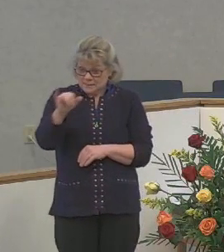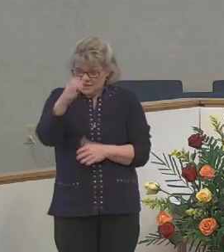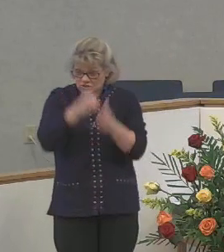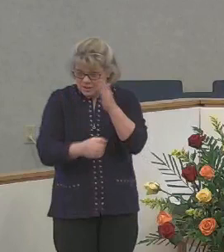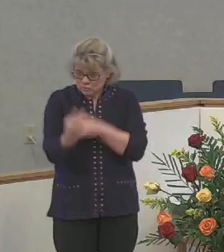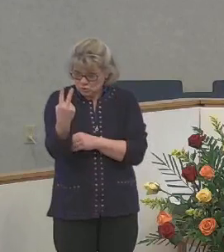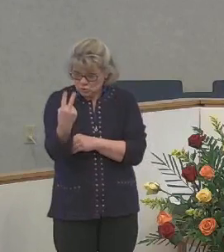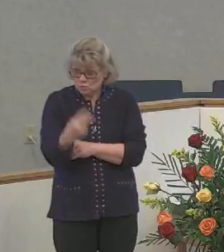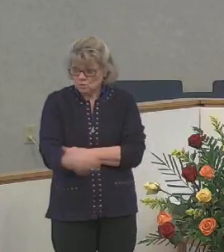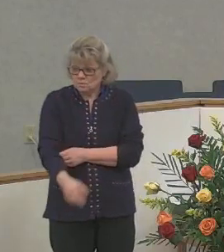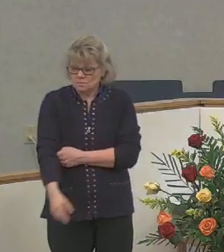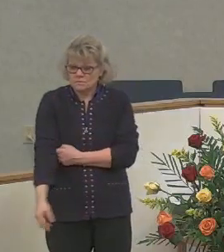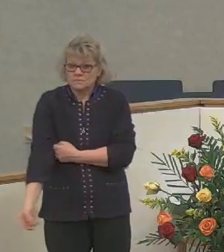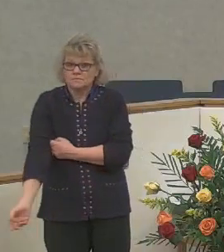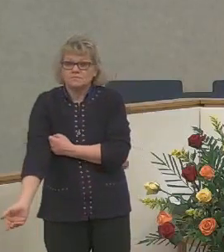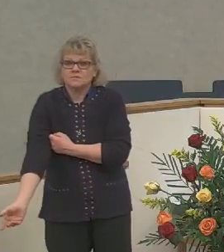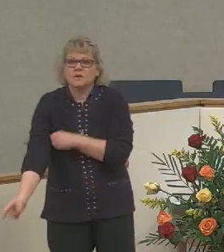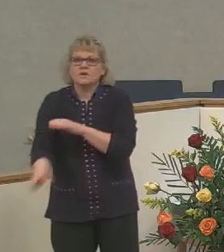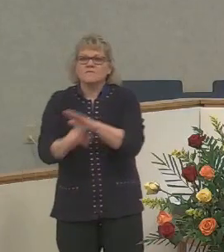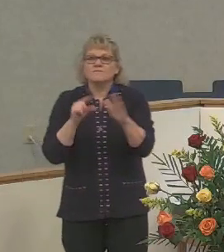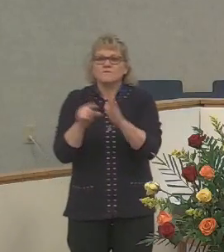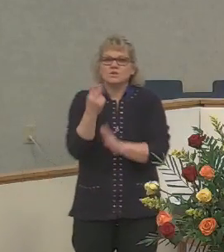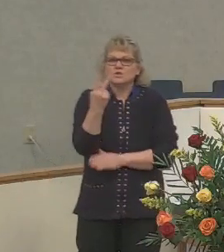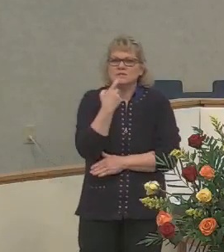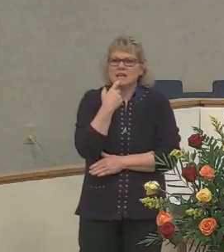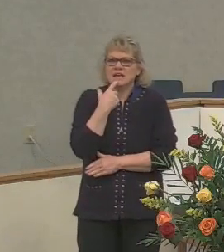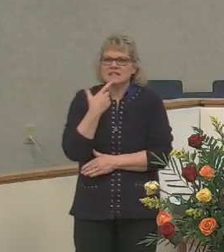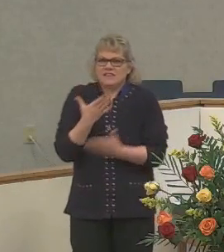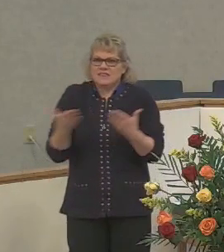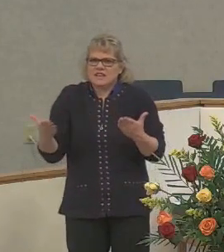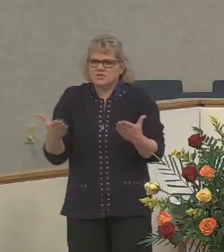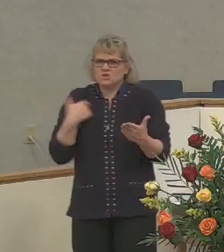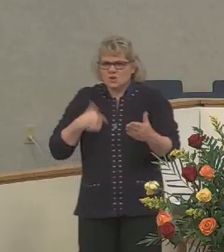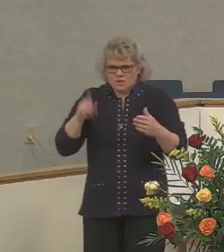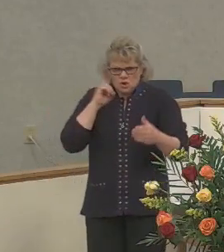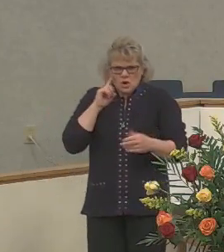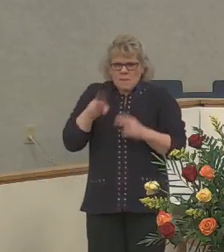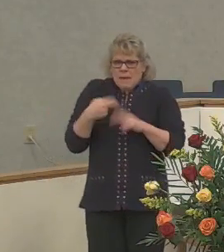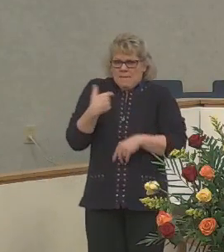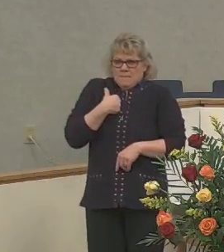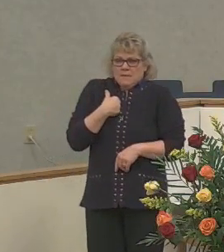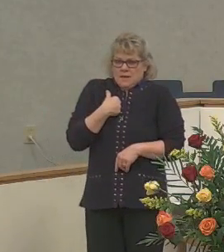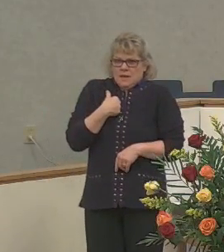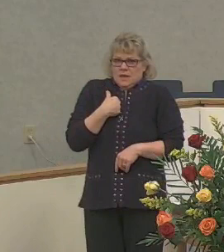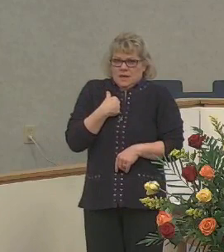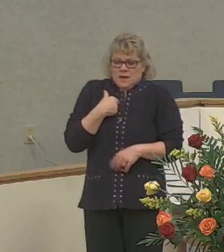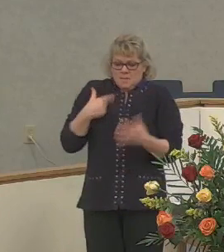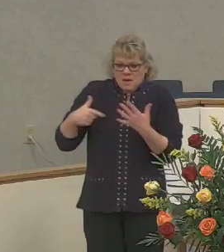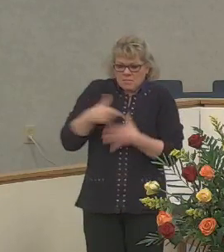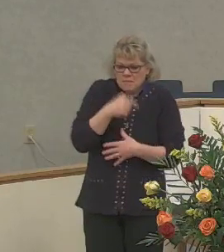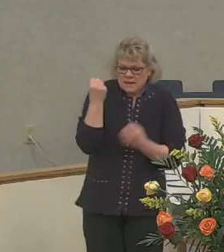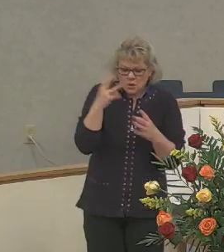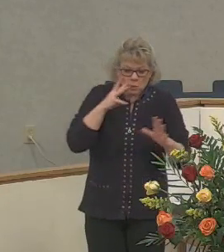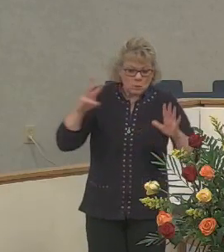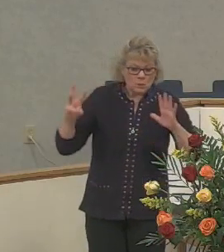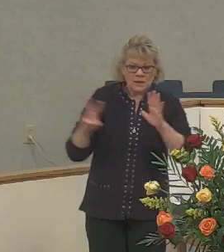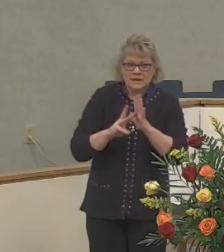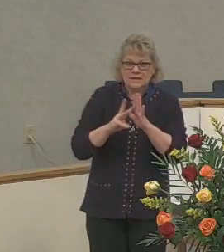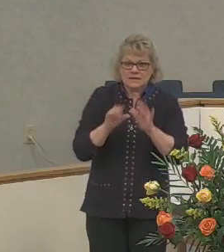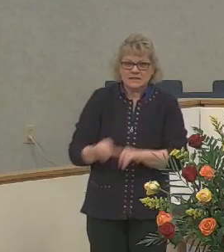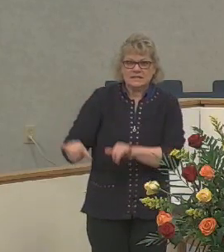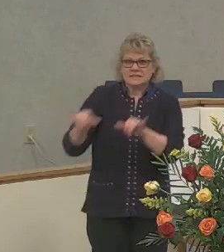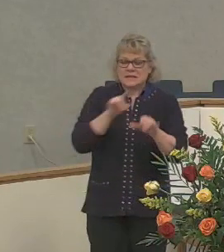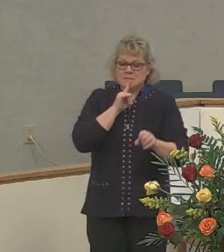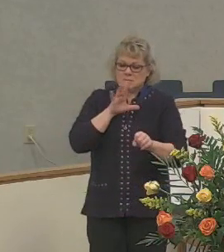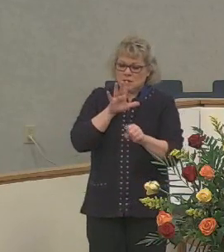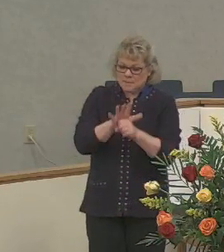2, and verse 2, it says, and the things that thou hast heard of me among many witnesses, the same commit